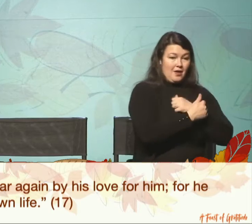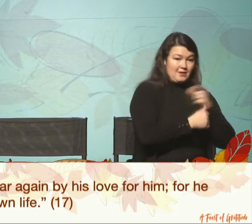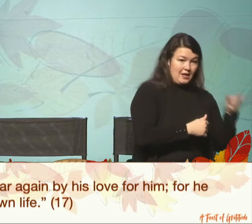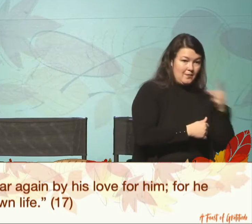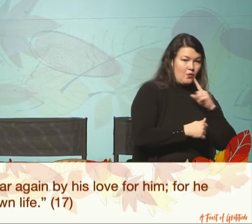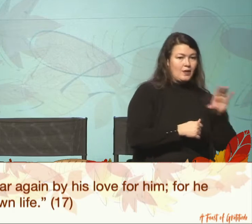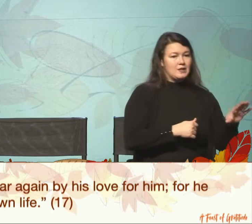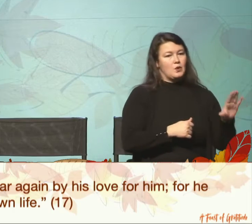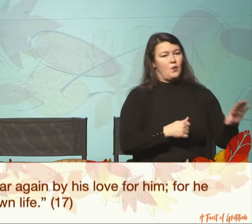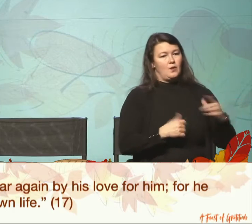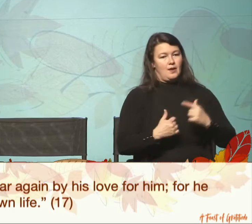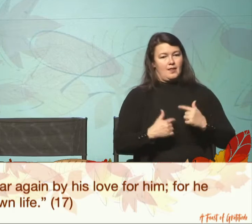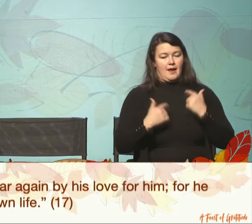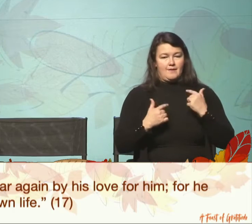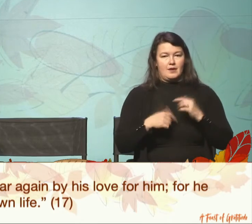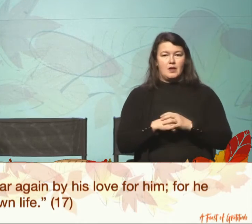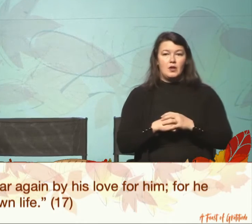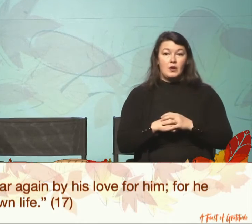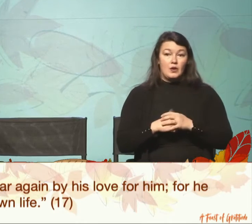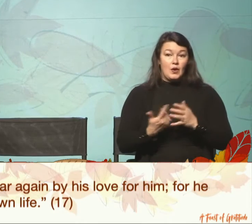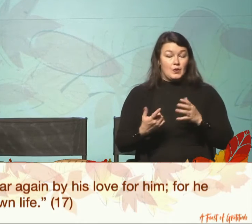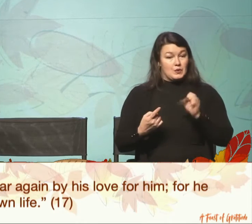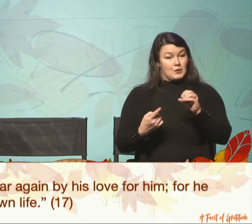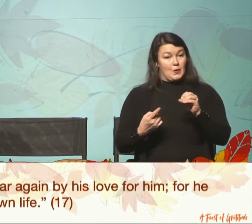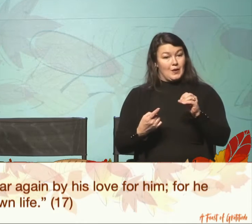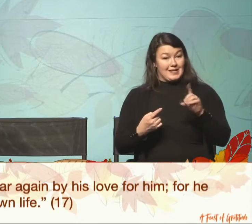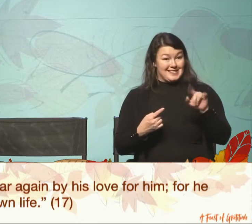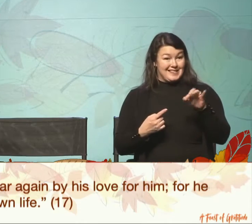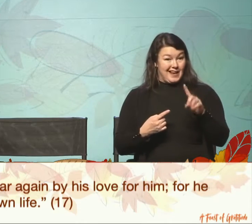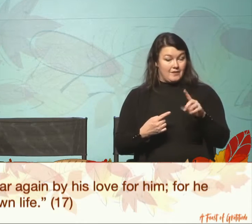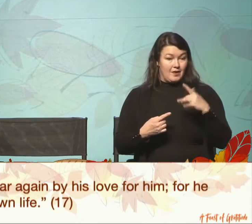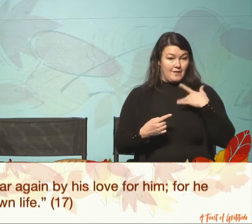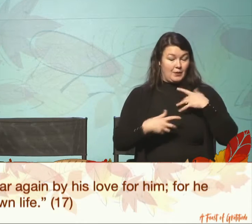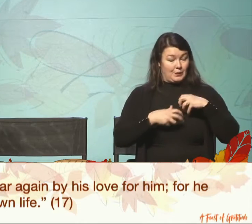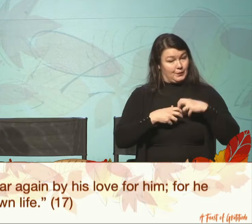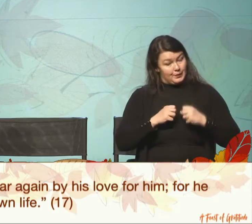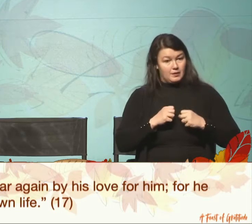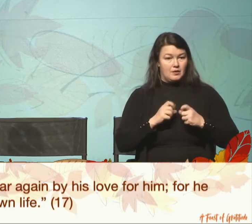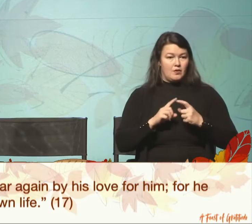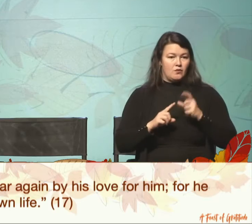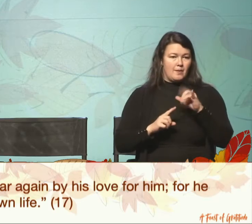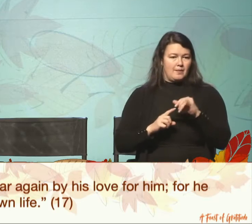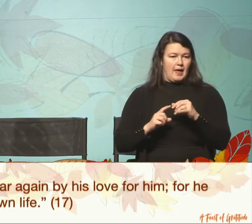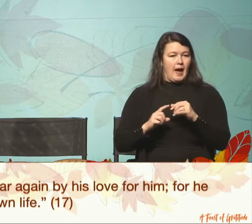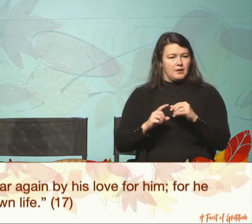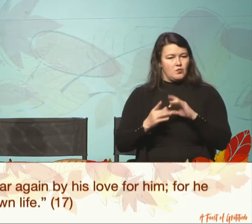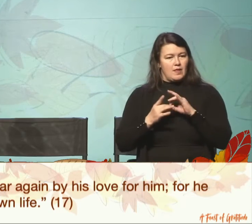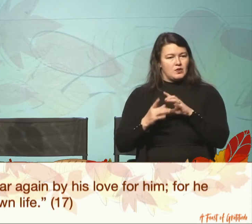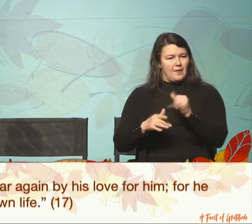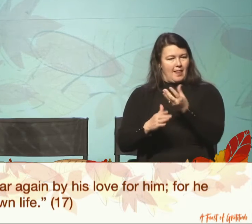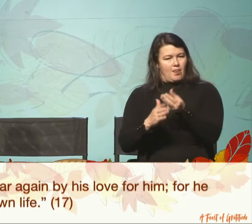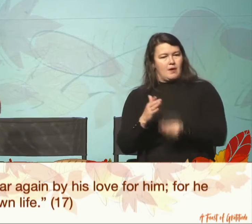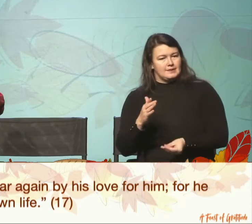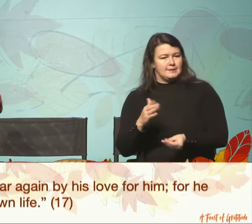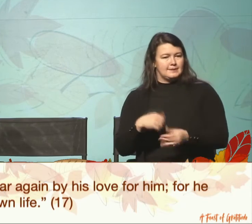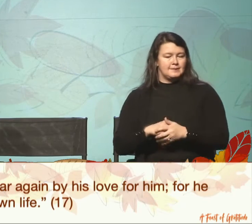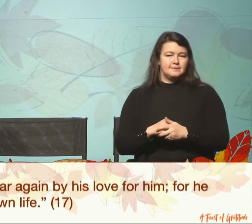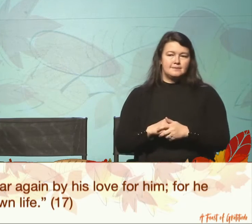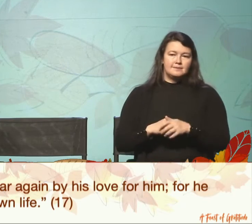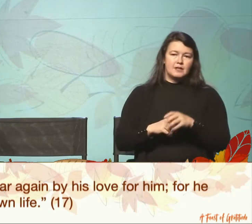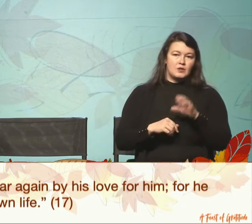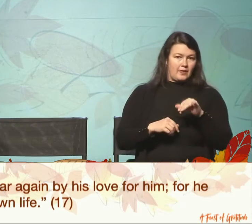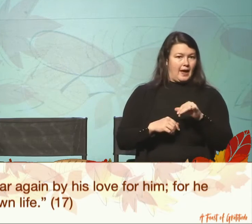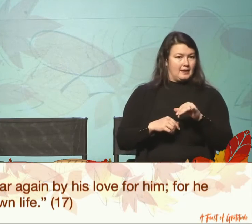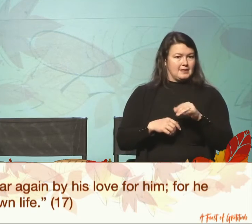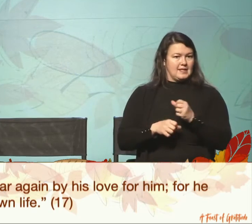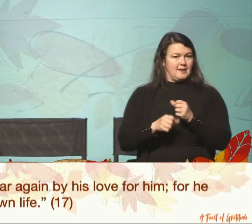the loss that David felt in Jonathan's death, the loss of that relationship. And so that's what's